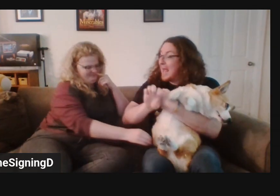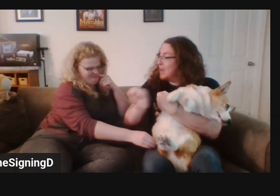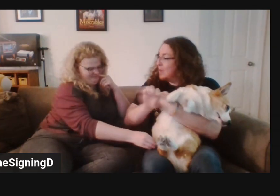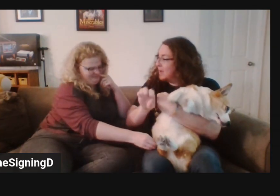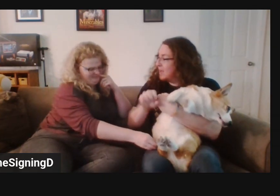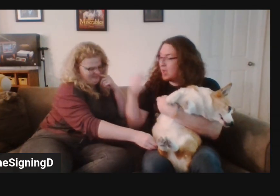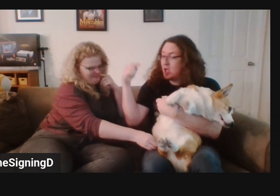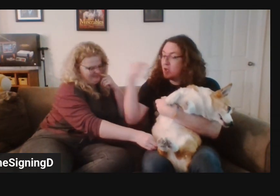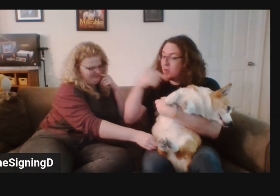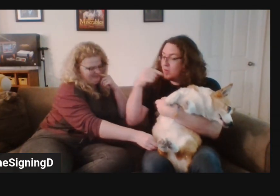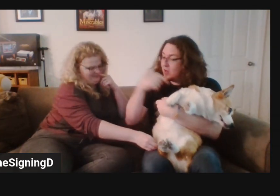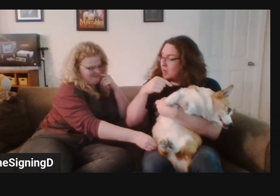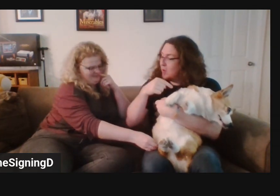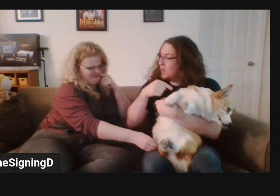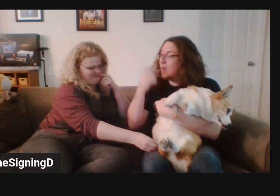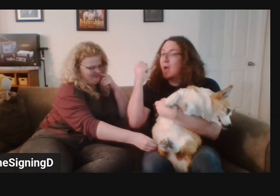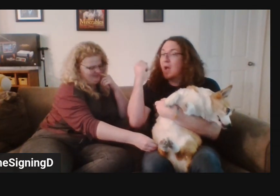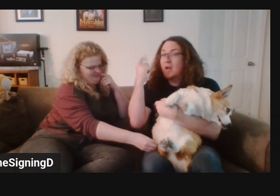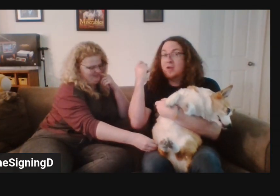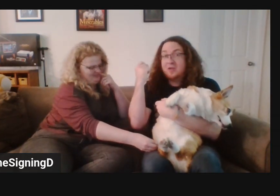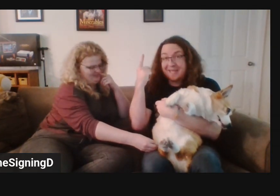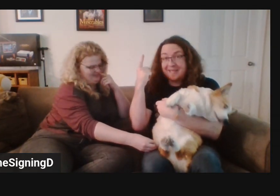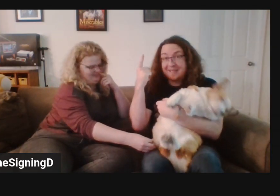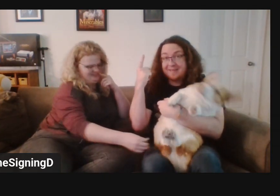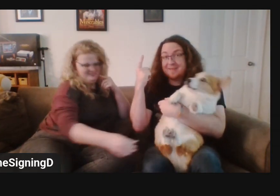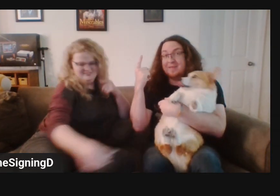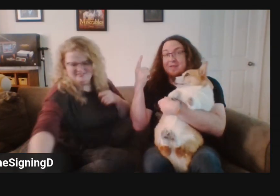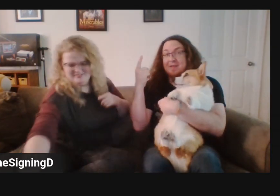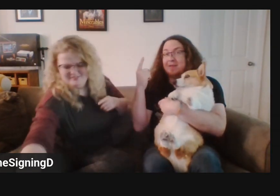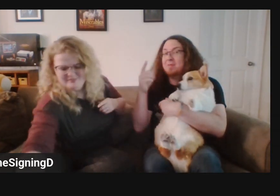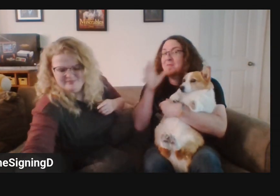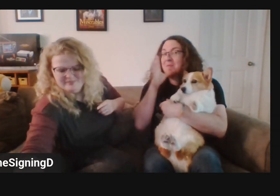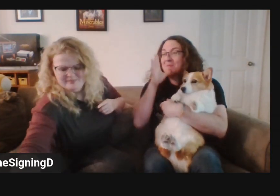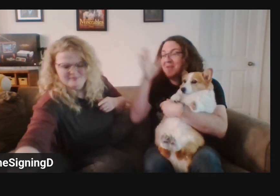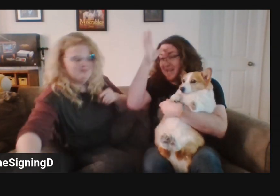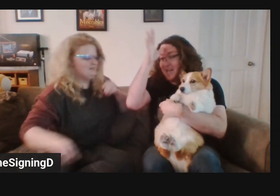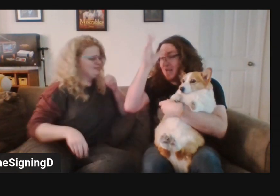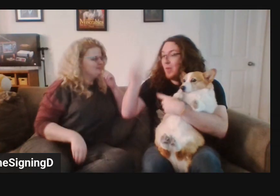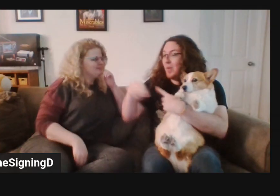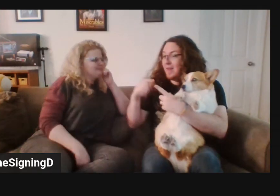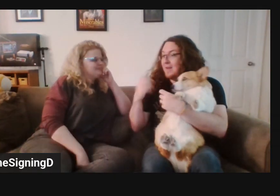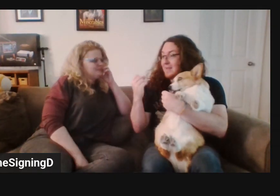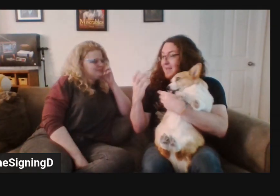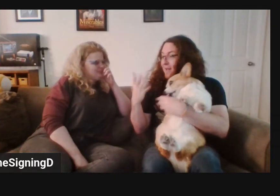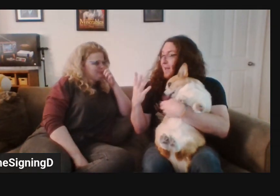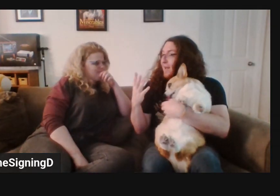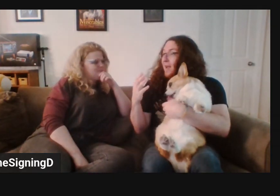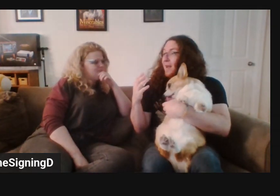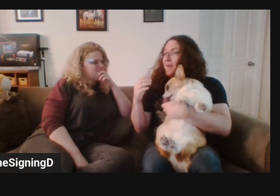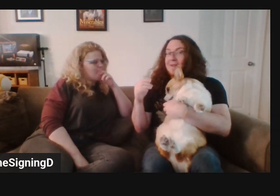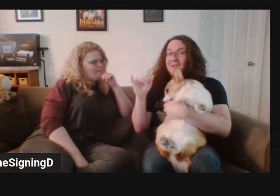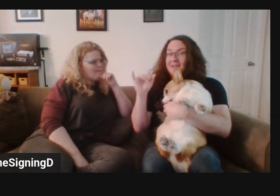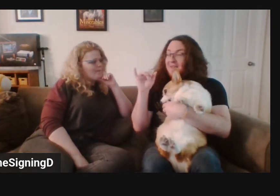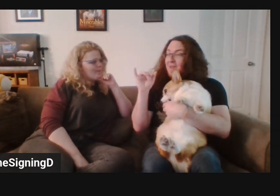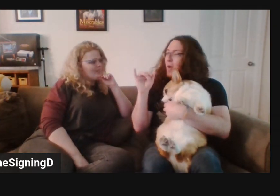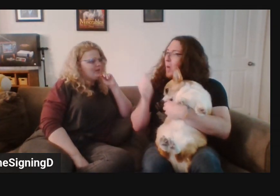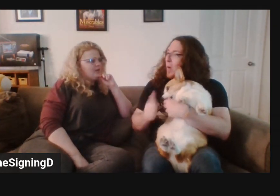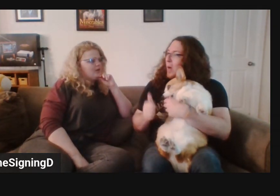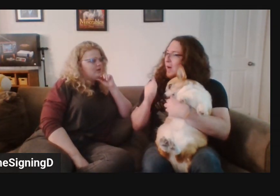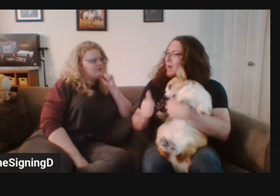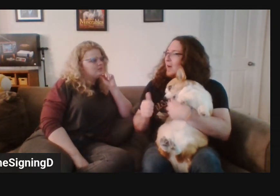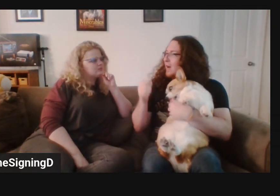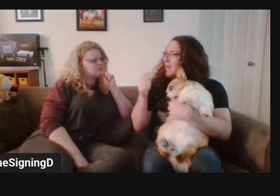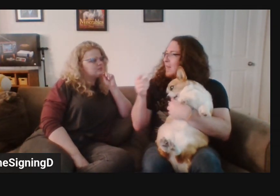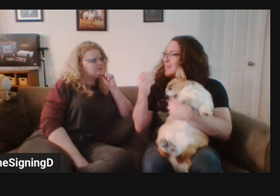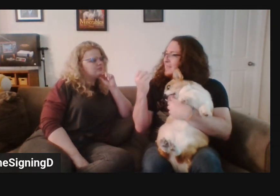do you understand mommy and daddy when they are signing? Or are